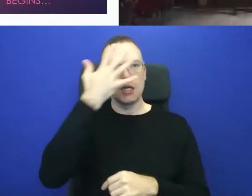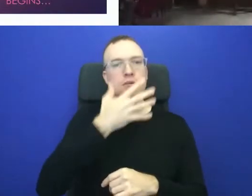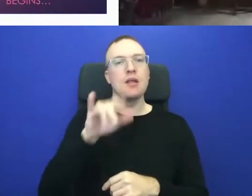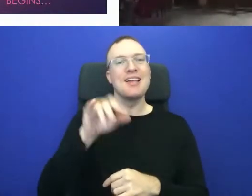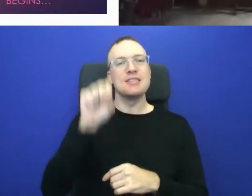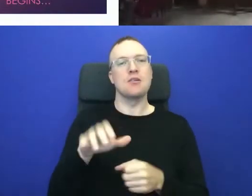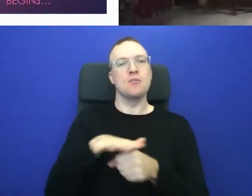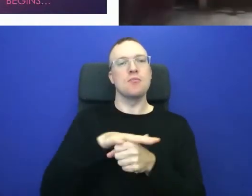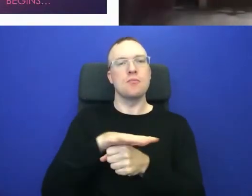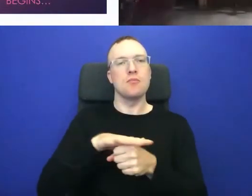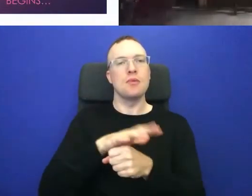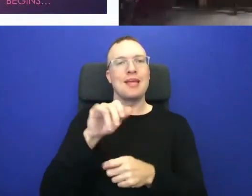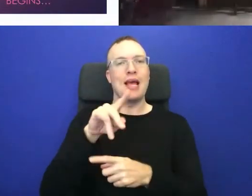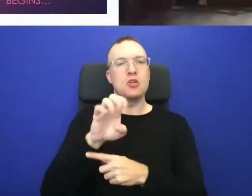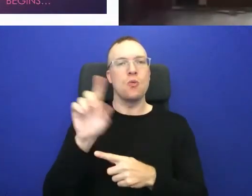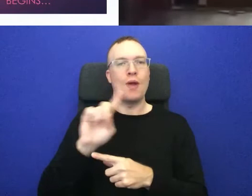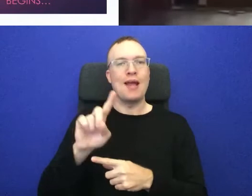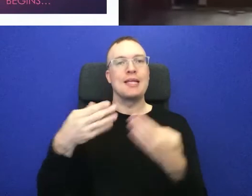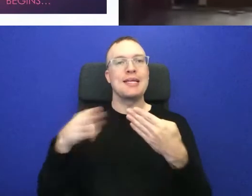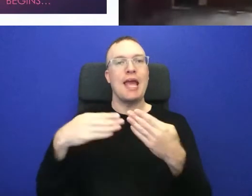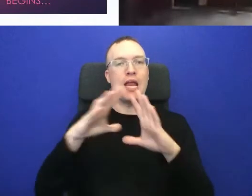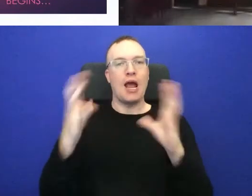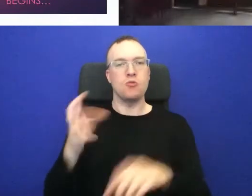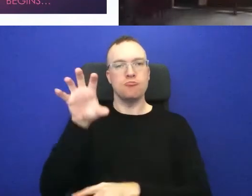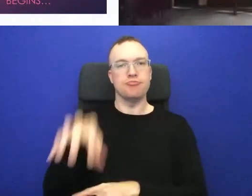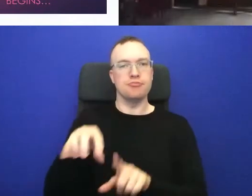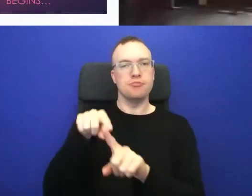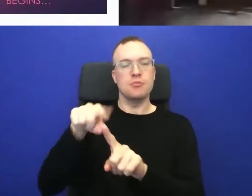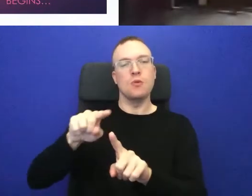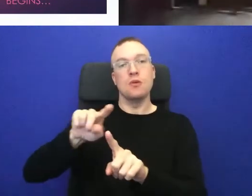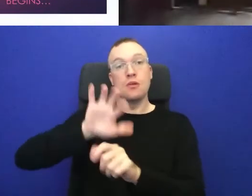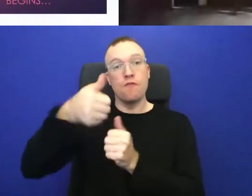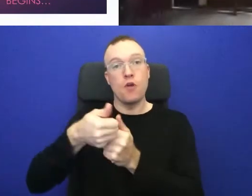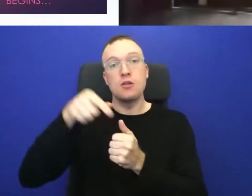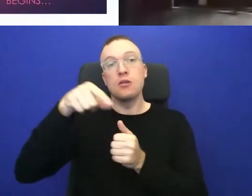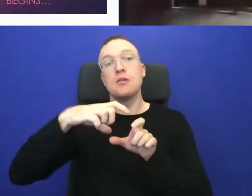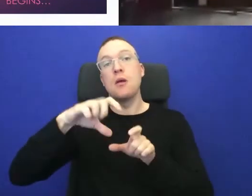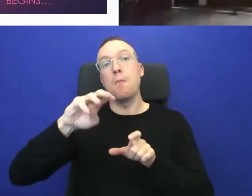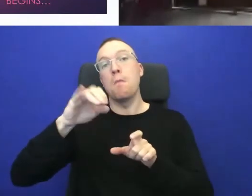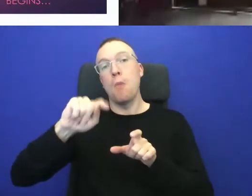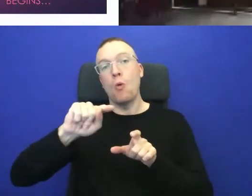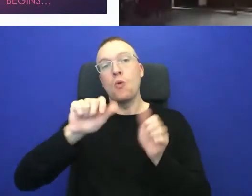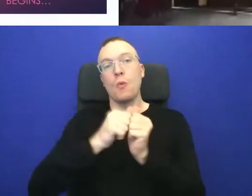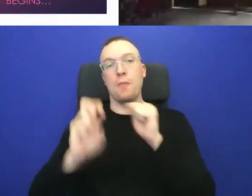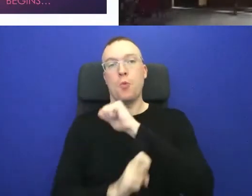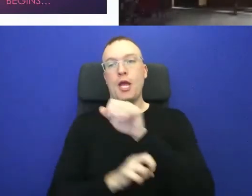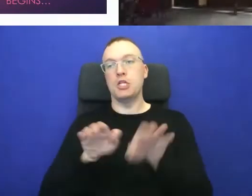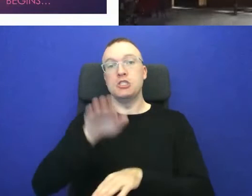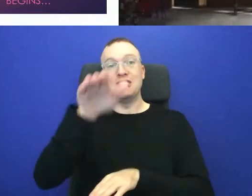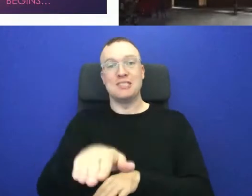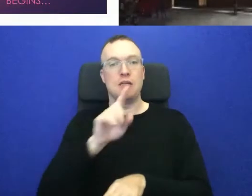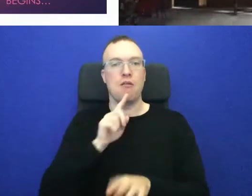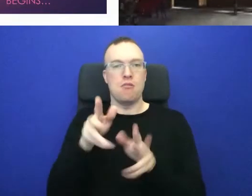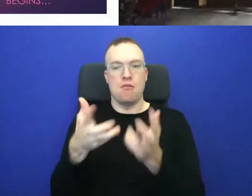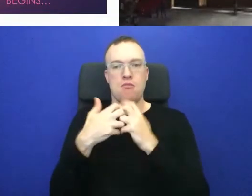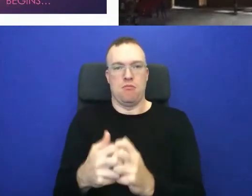castle with the gatehouse, the moat in front of it, and the bridge over the moat. Because that was relatively intact,